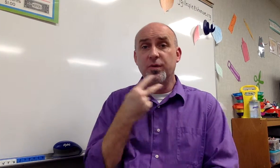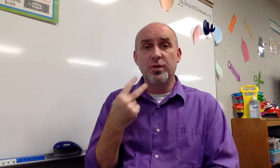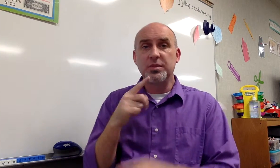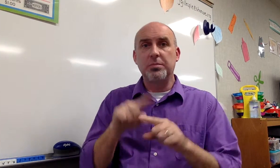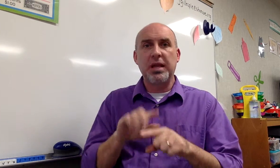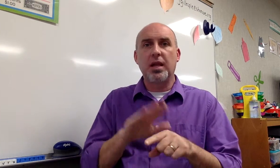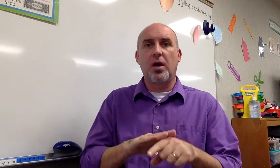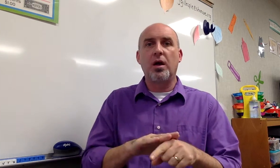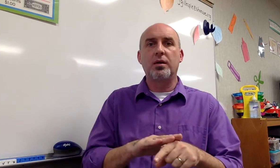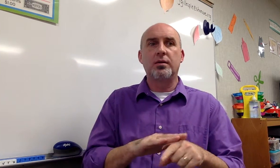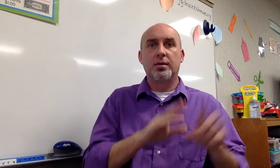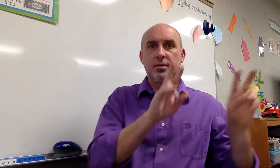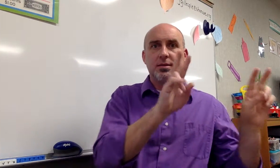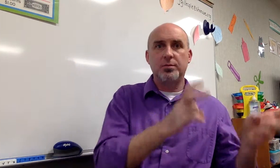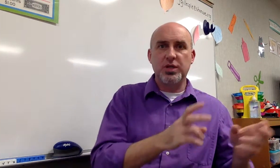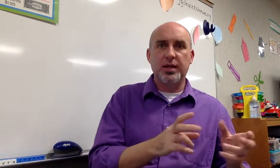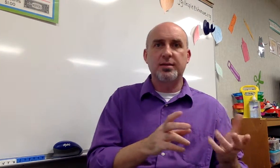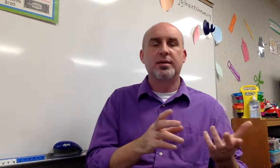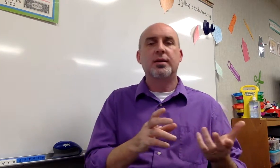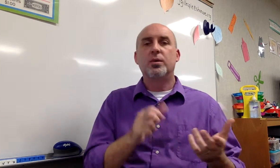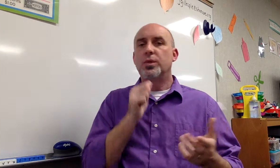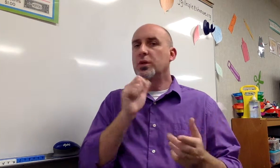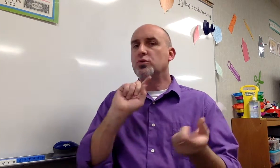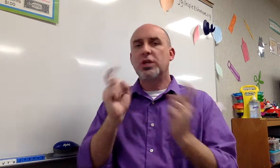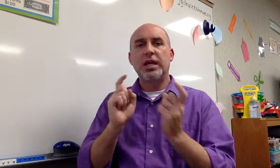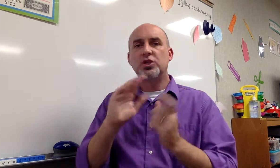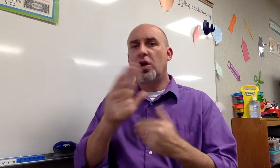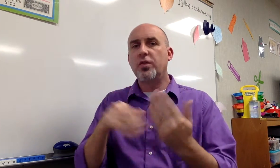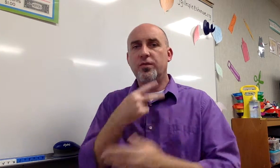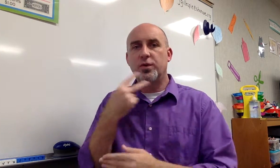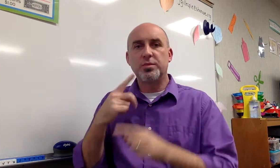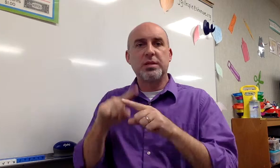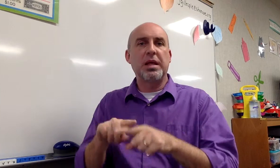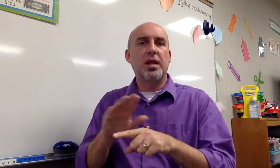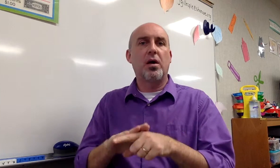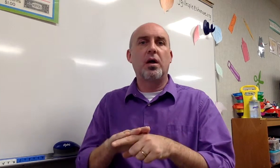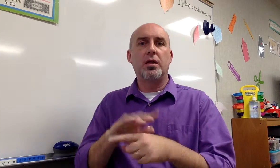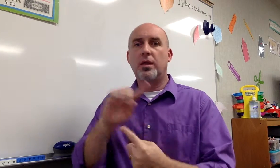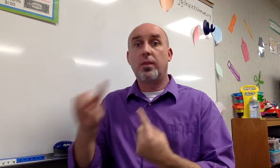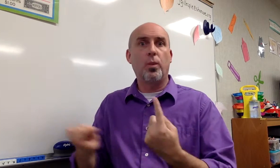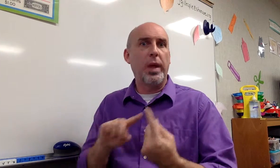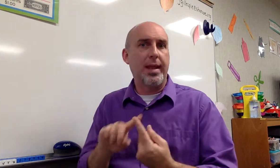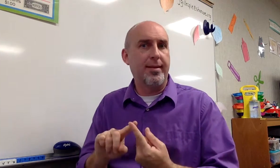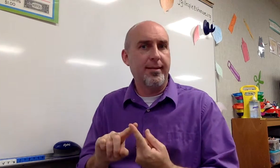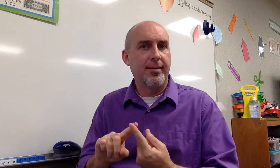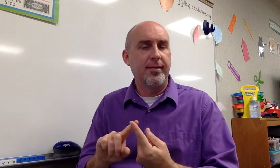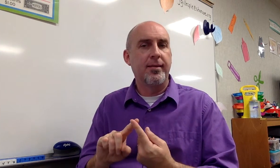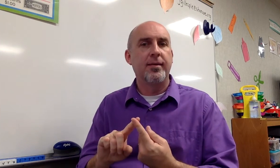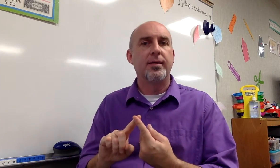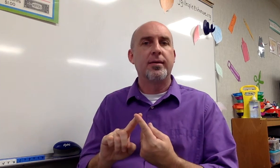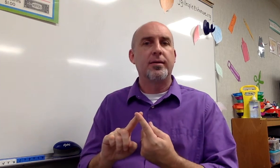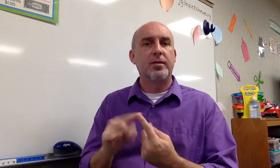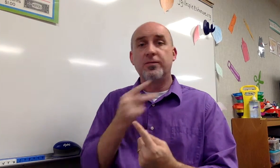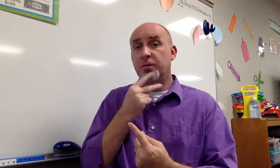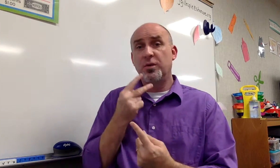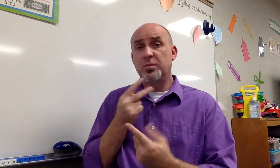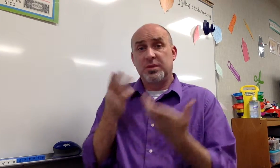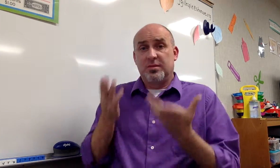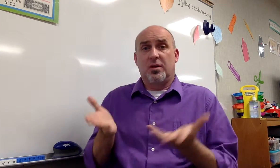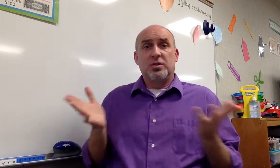verbs depending on the subject. We don't change all the verbs depending on the when. The verbs are just